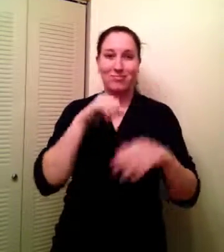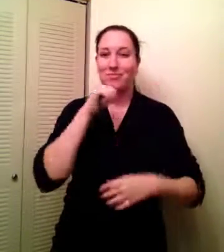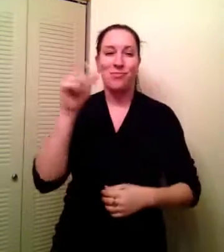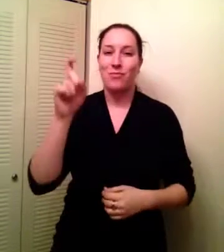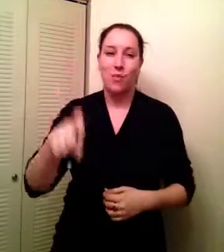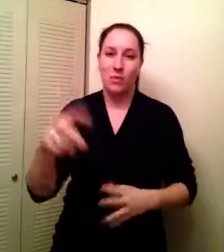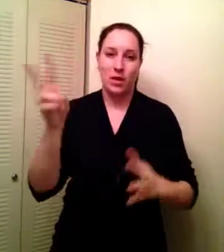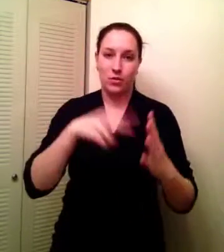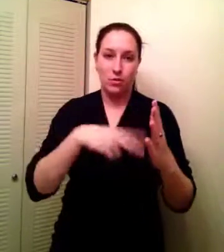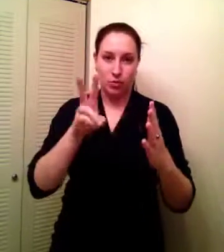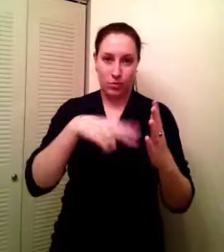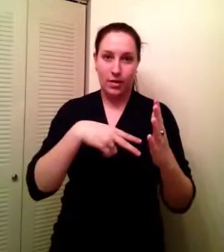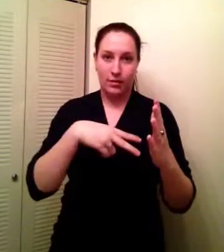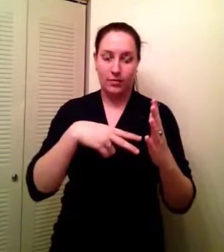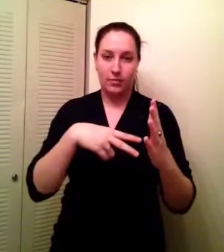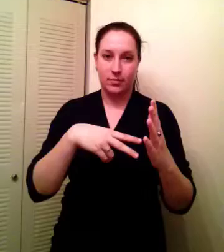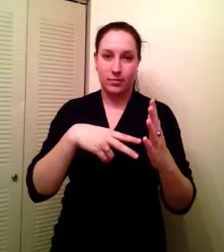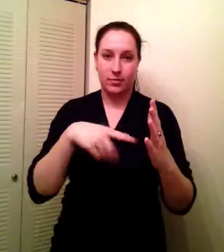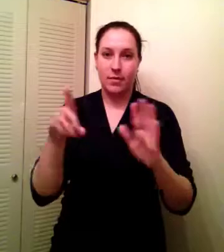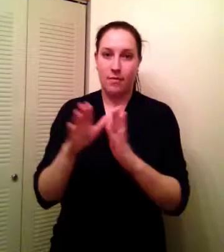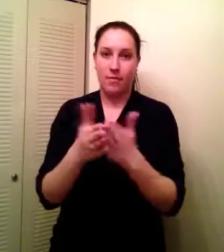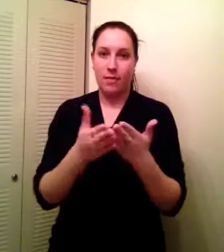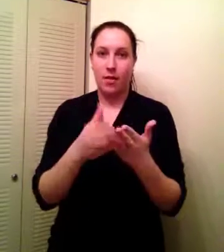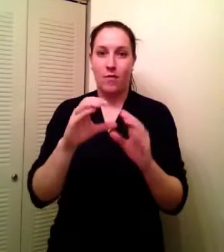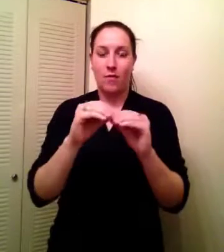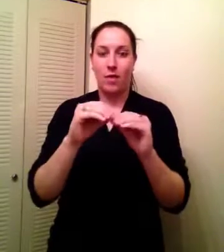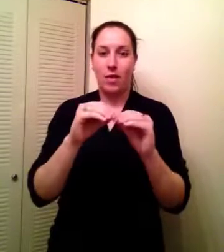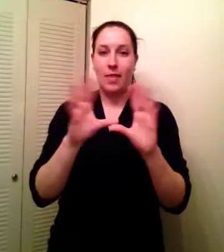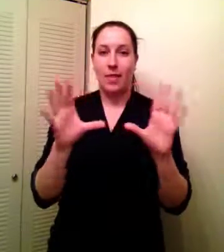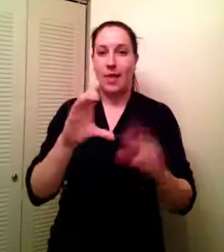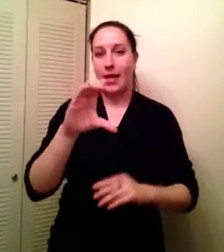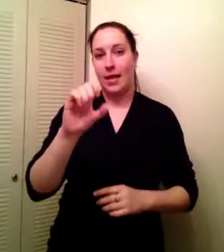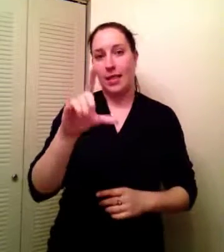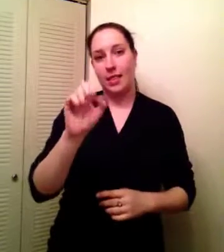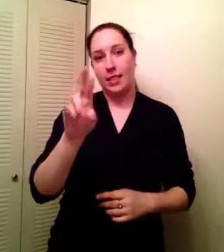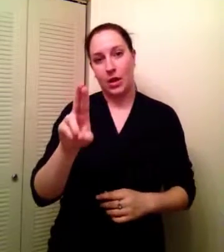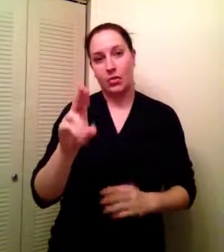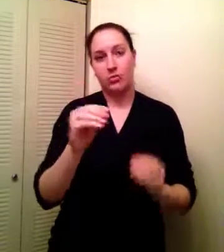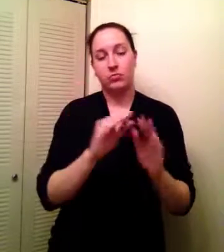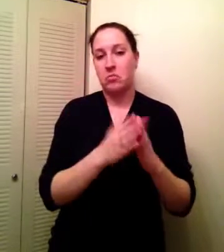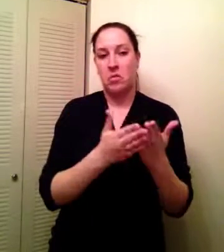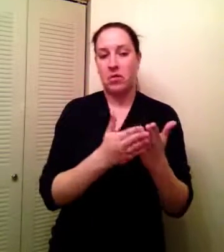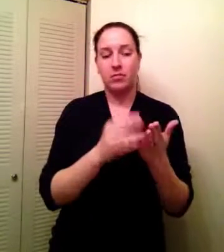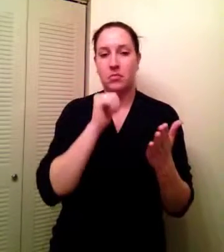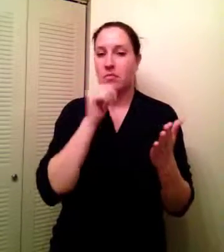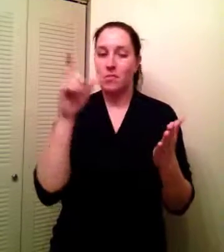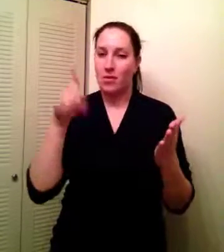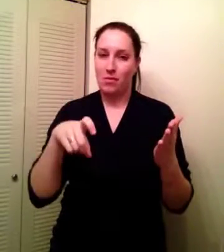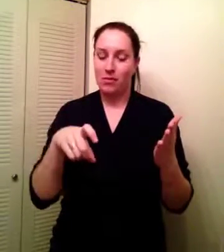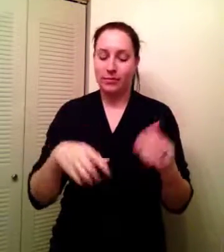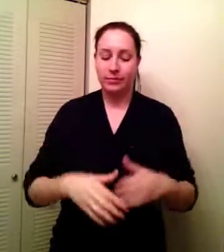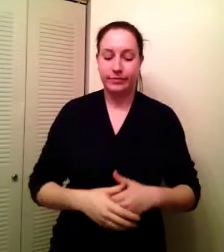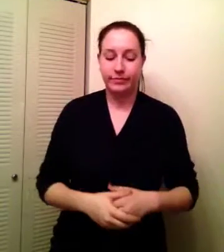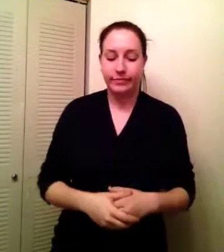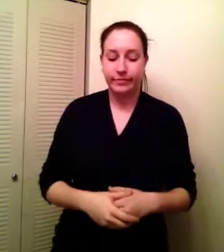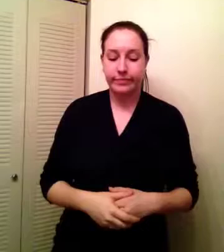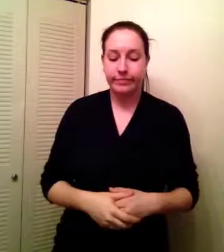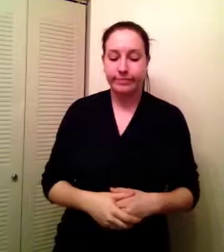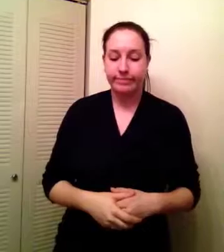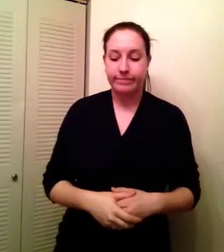unit. All right. So restorative justice, if you recall, is this fascinating idea people have, trying to change